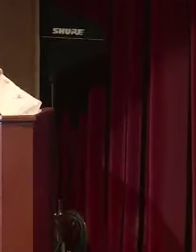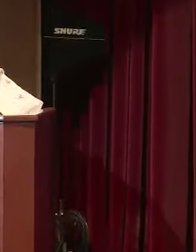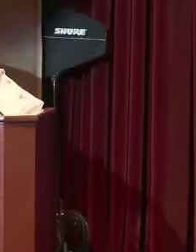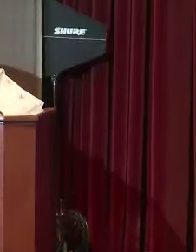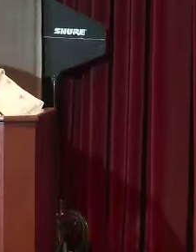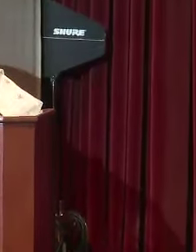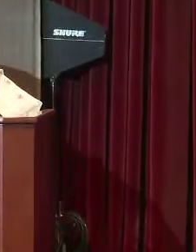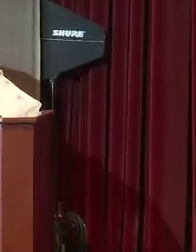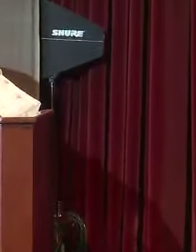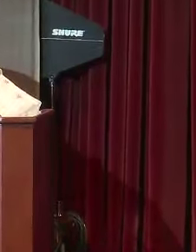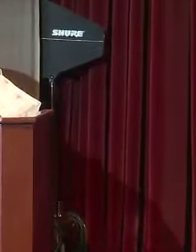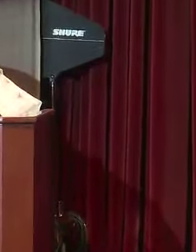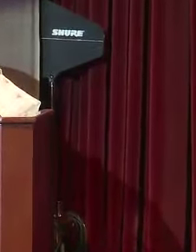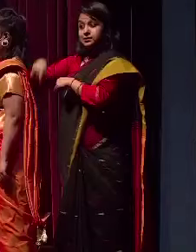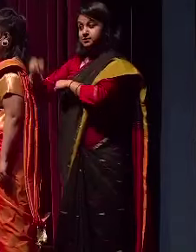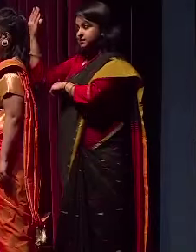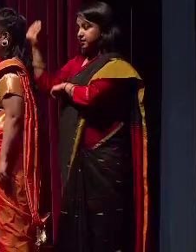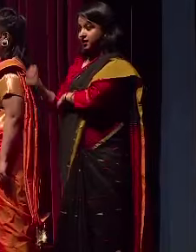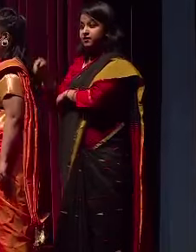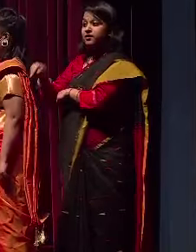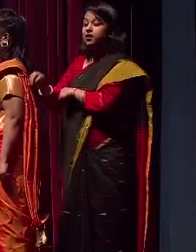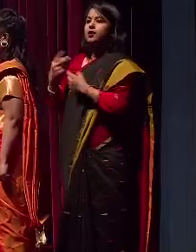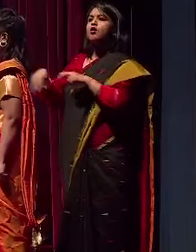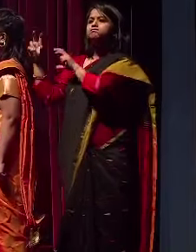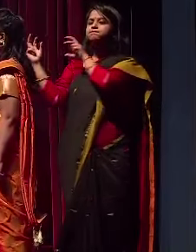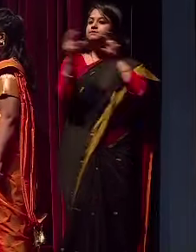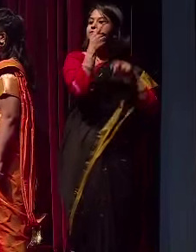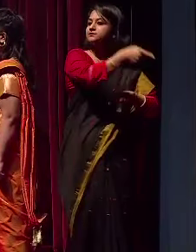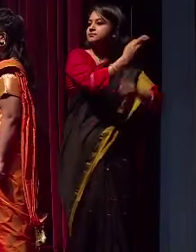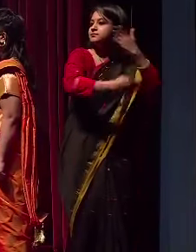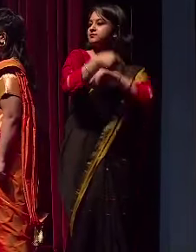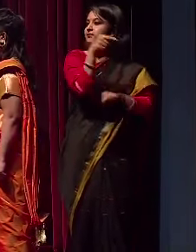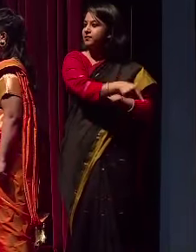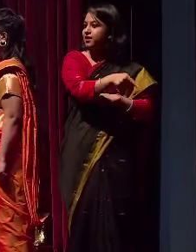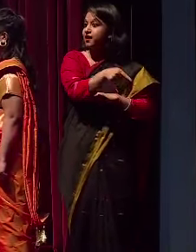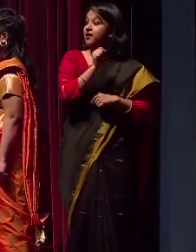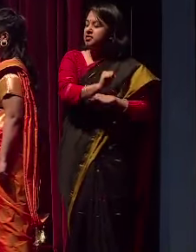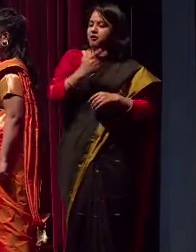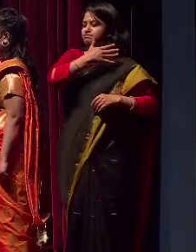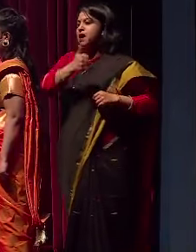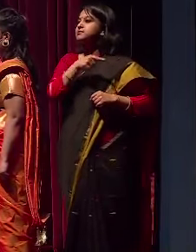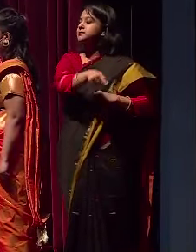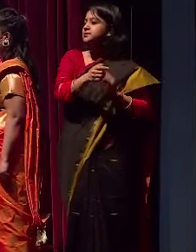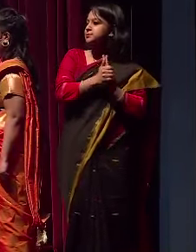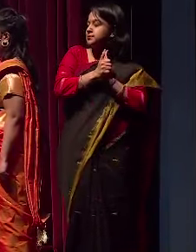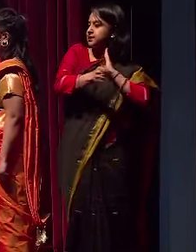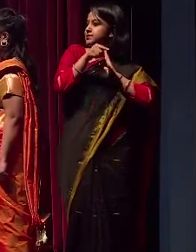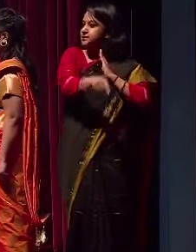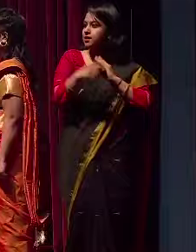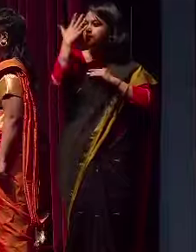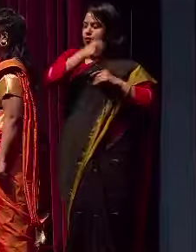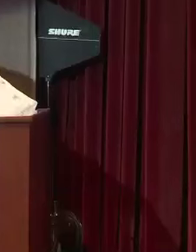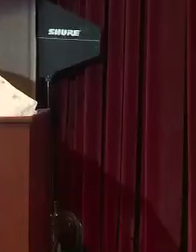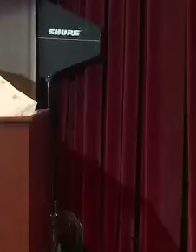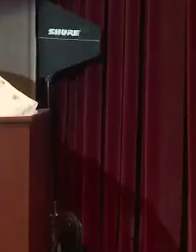and media persons. This evening, you are going to watch Divyang children at their very best, bringing out the beauty of